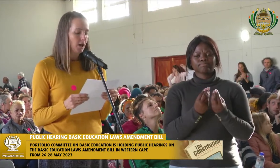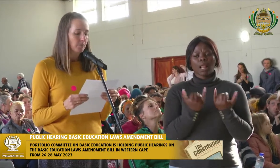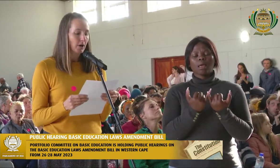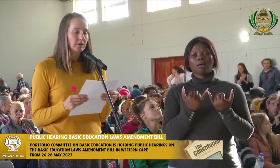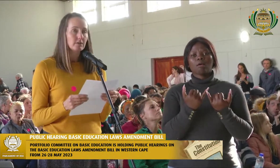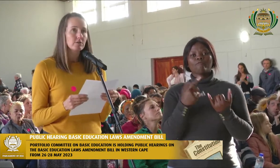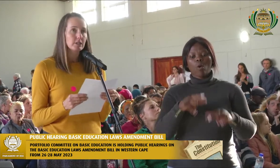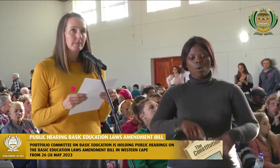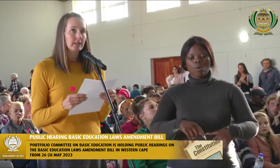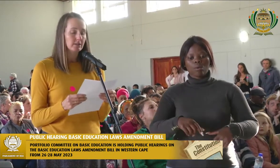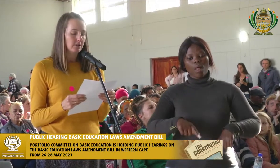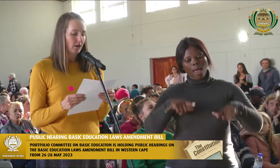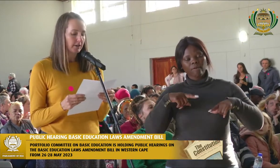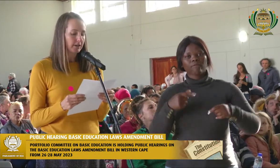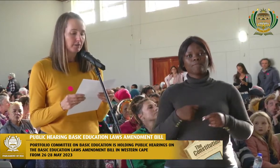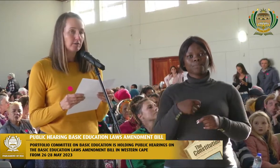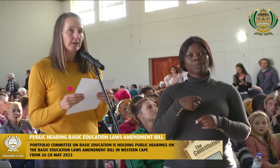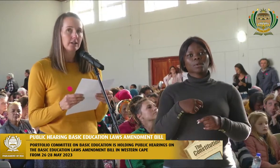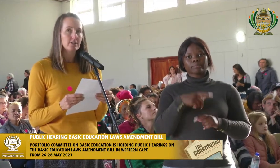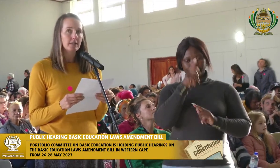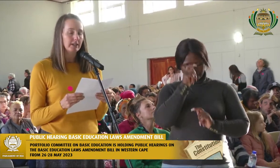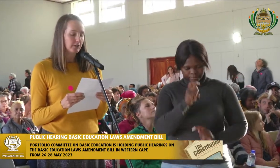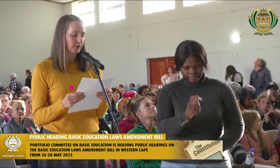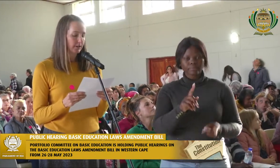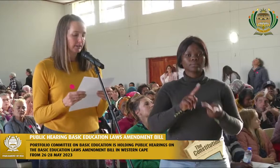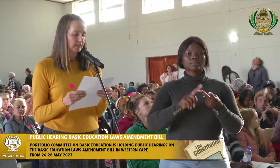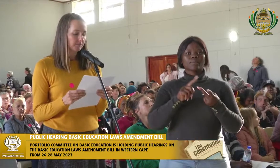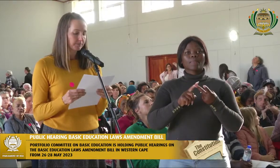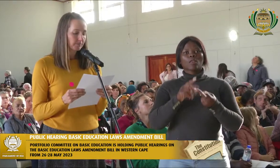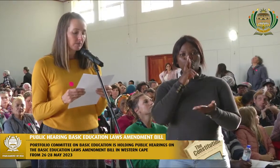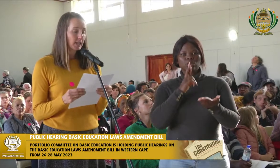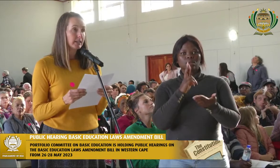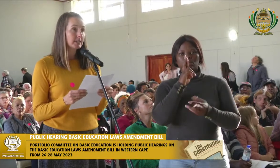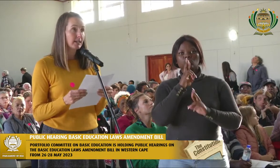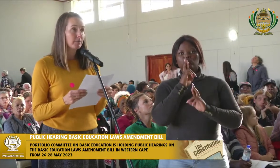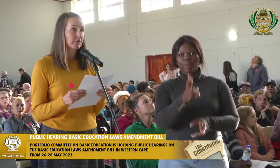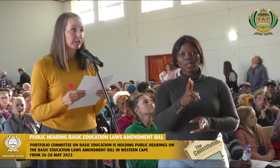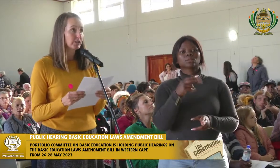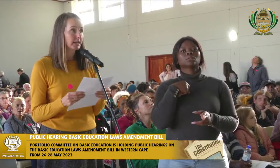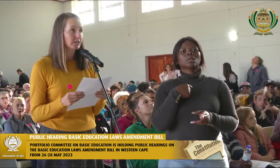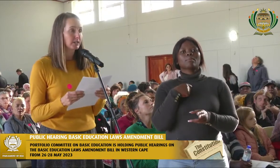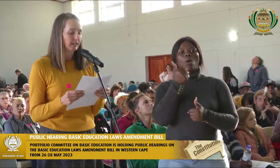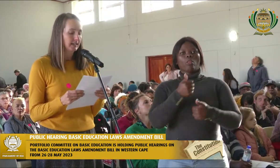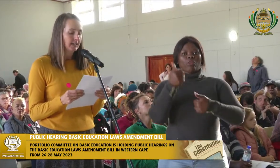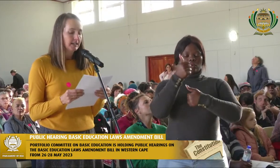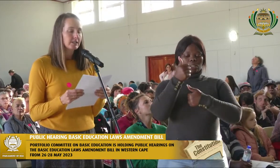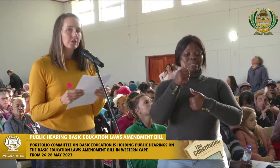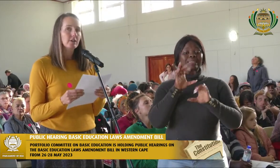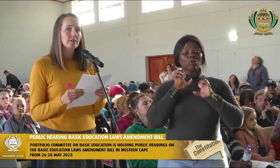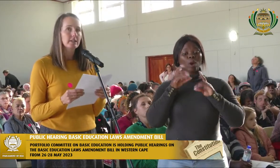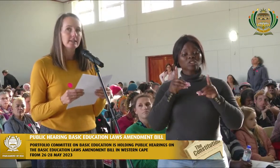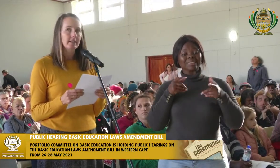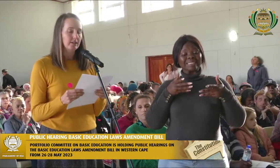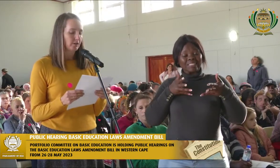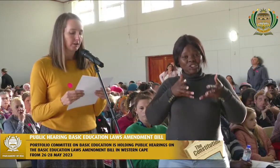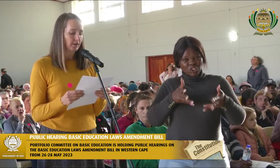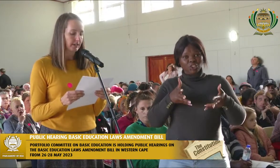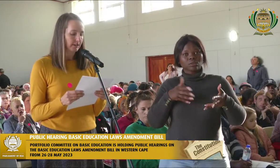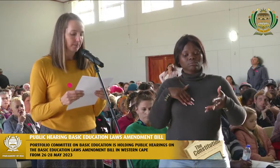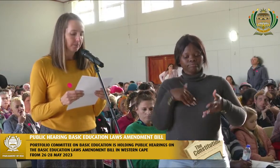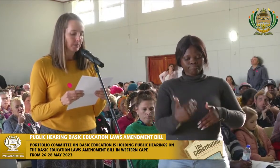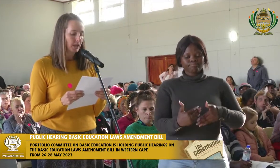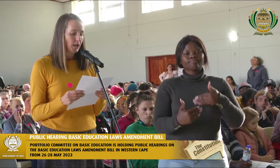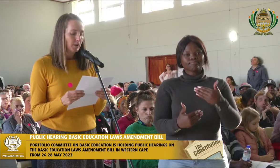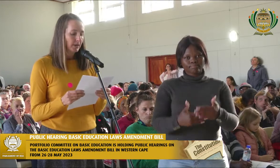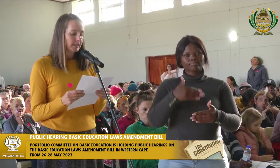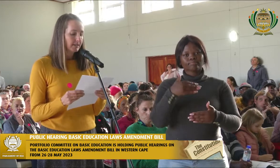obedience, morals, respect, honour, values, and authority. This type of education is constant and